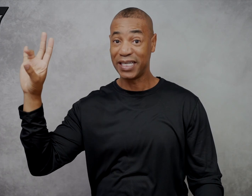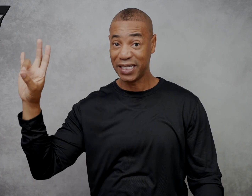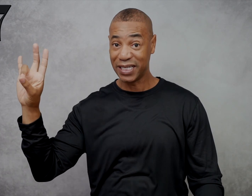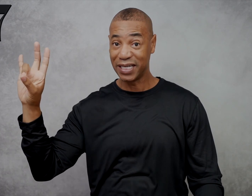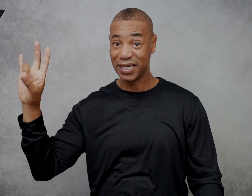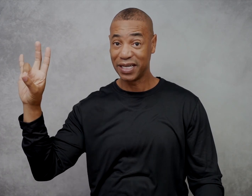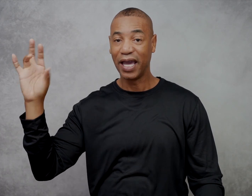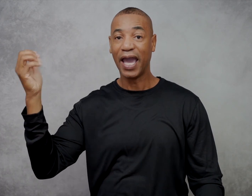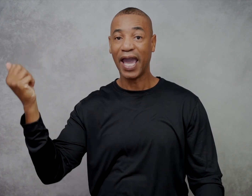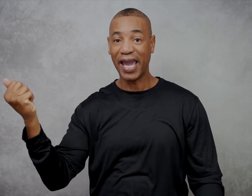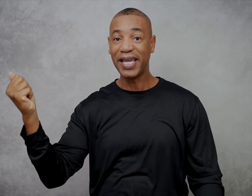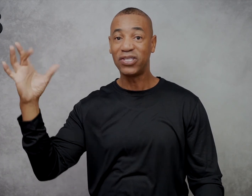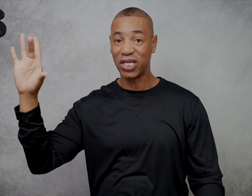17, 18,